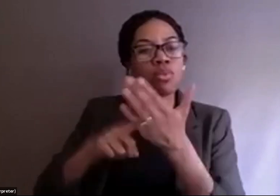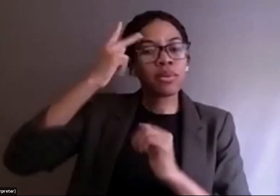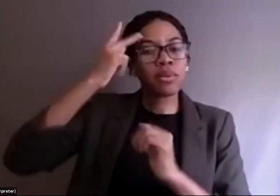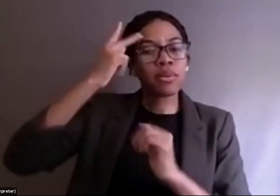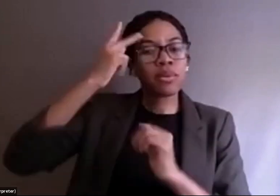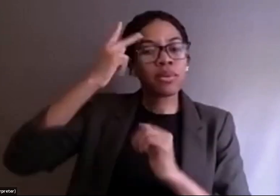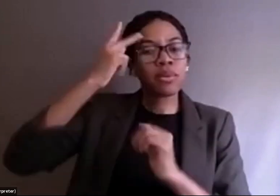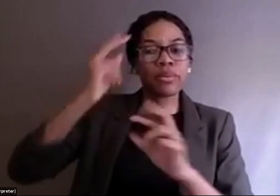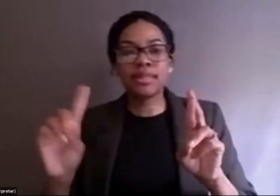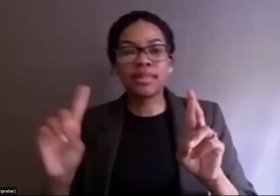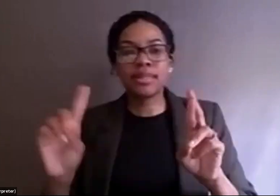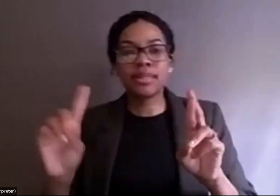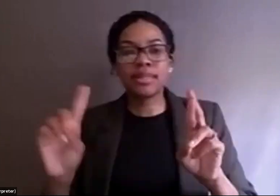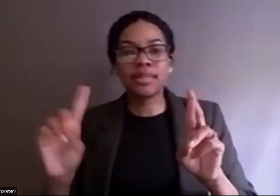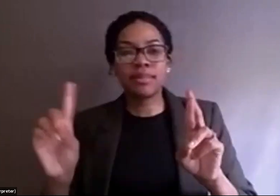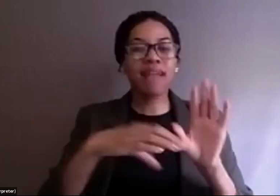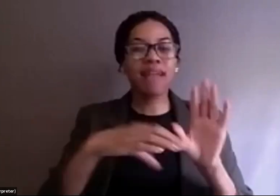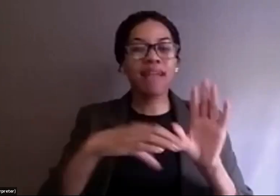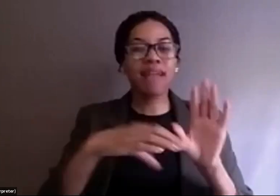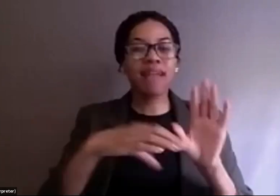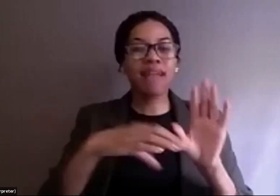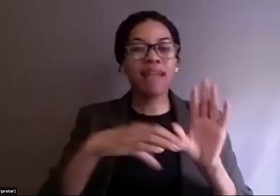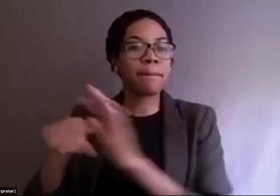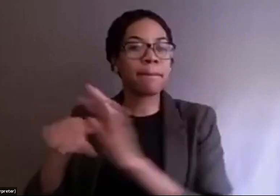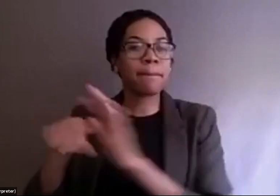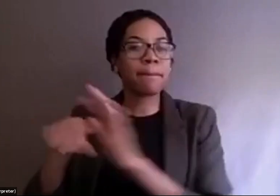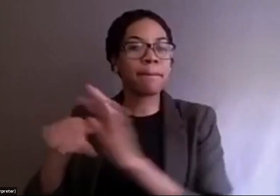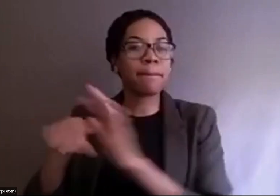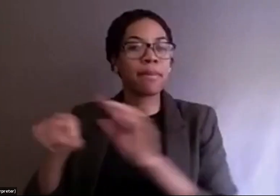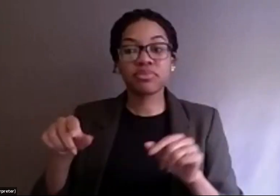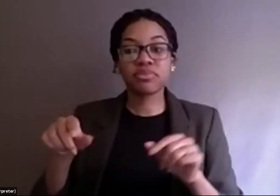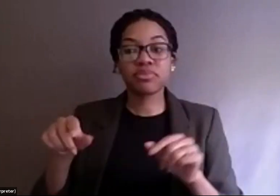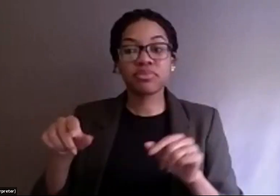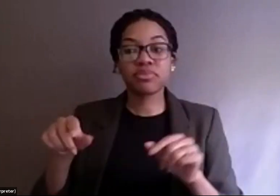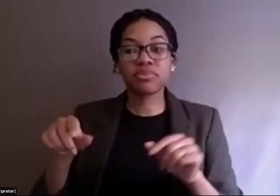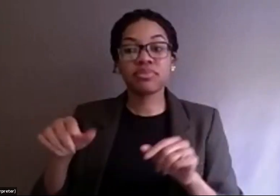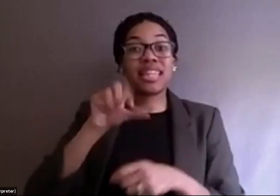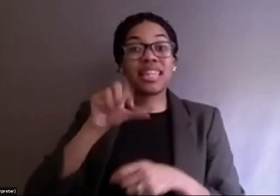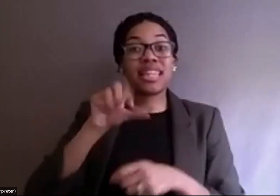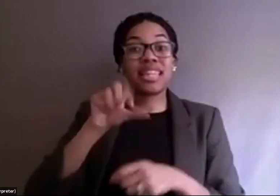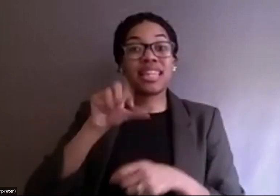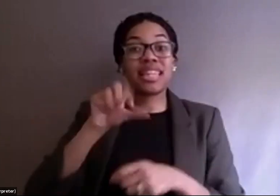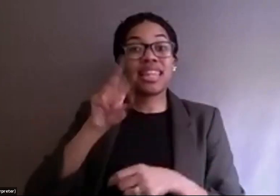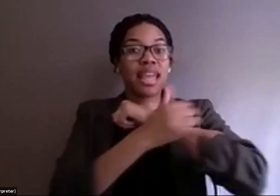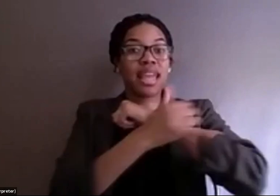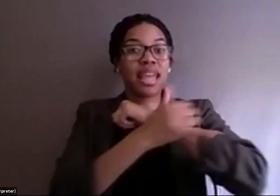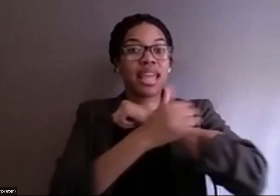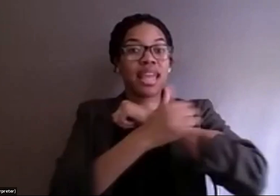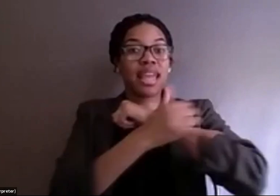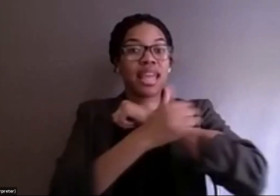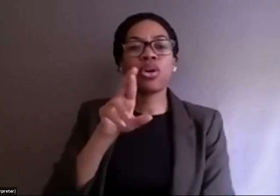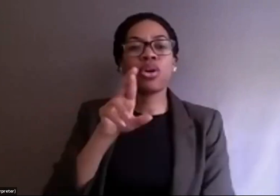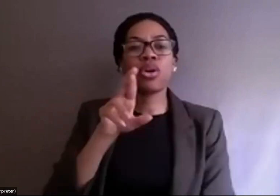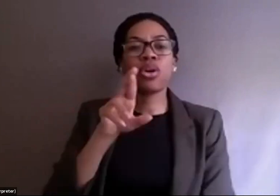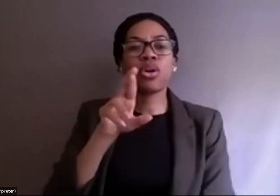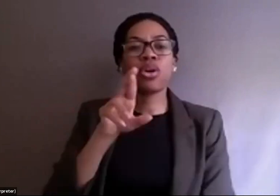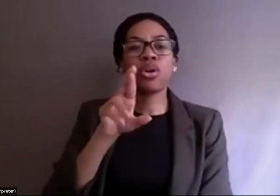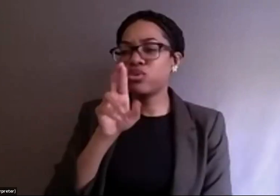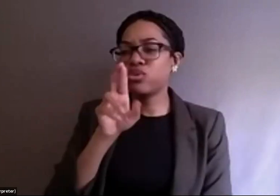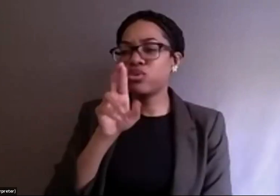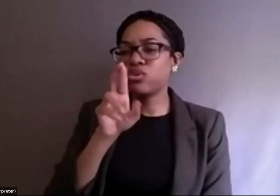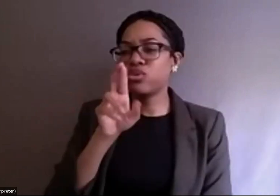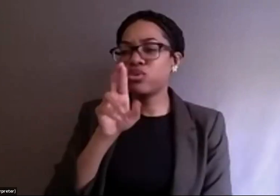Alabama already had a symbol. It was a rooster, and it said "for the right" on the top of the rooster, and on the bottom, white supremacy.